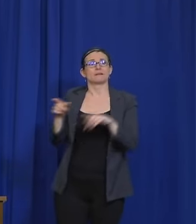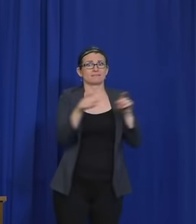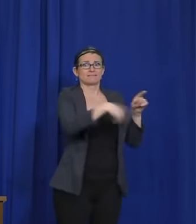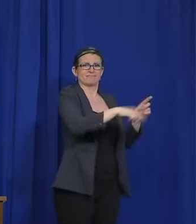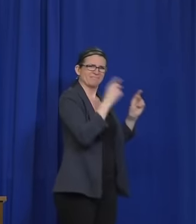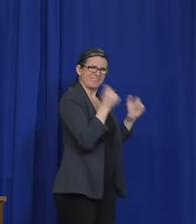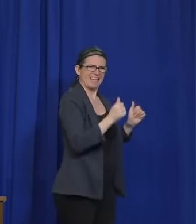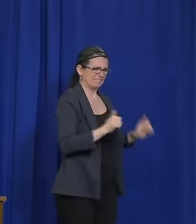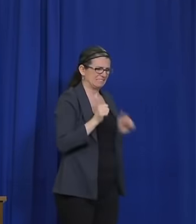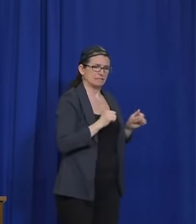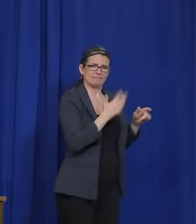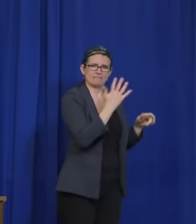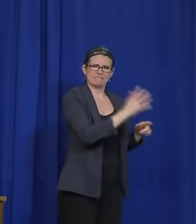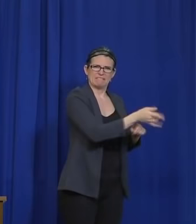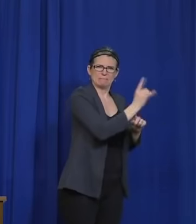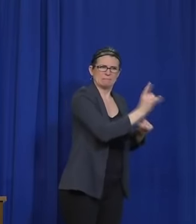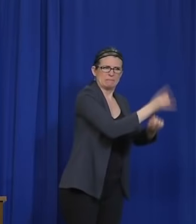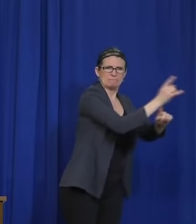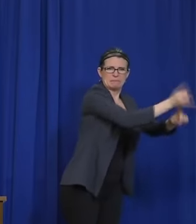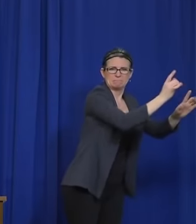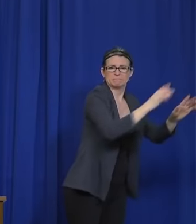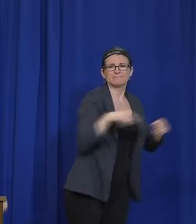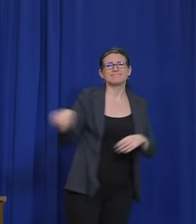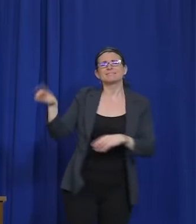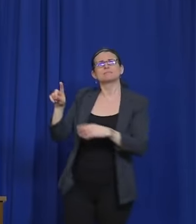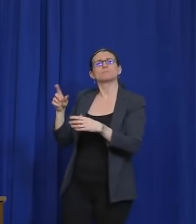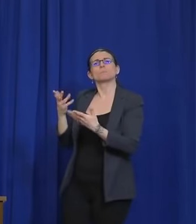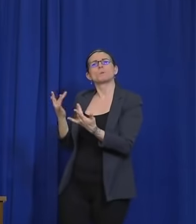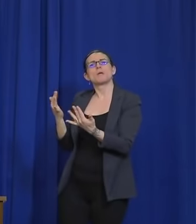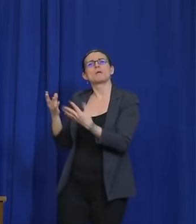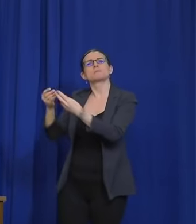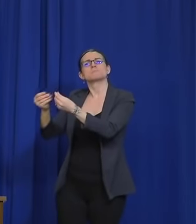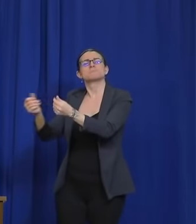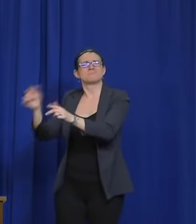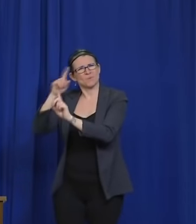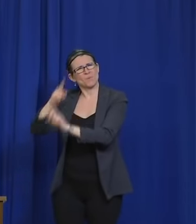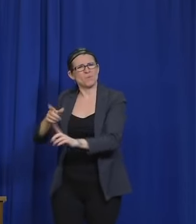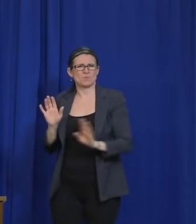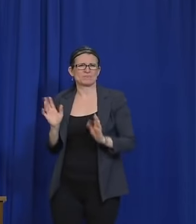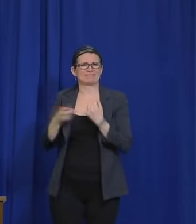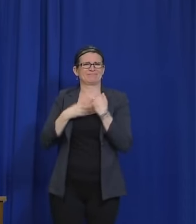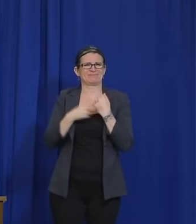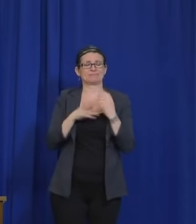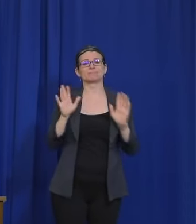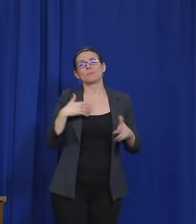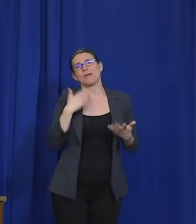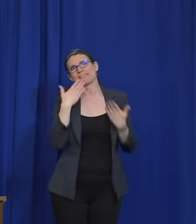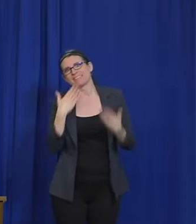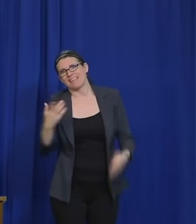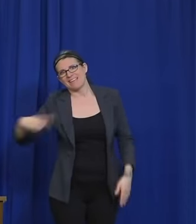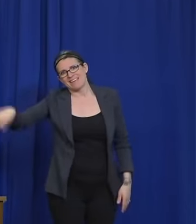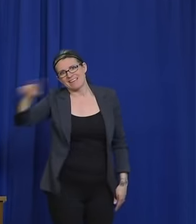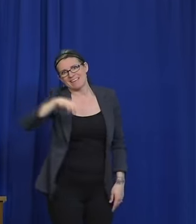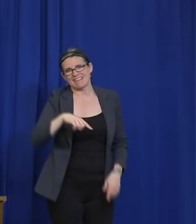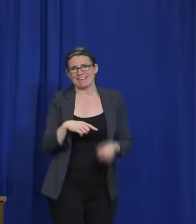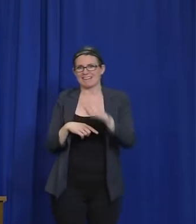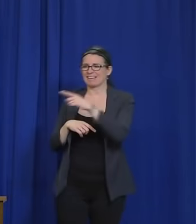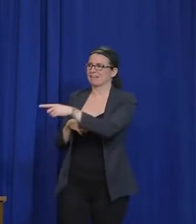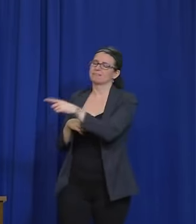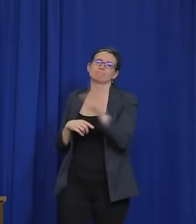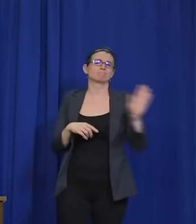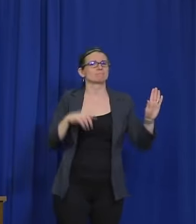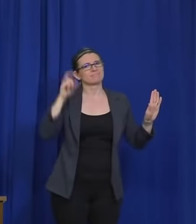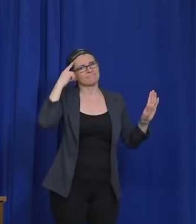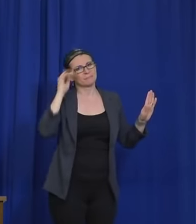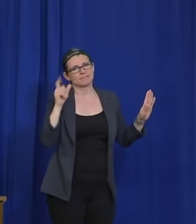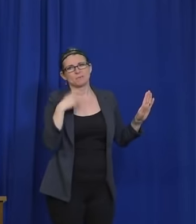Is that it for questions? It is. Well, it's been a pleasure co-hosting with you today. I am no Nero Shaw when it comes to co-hosting these events,